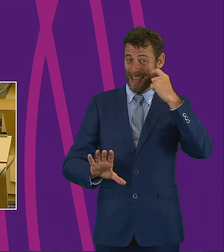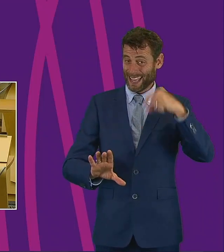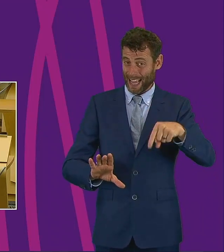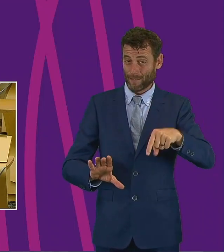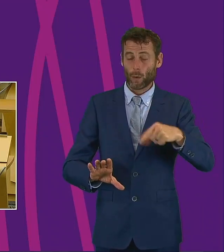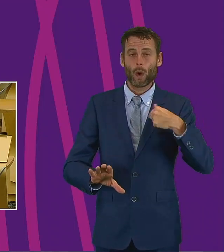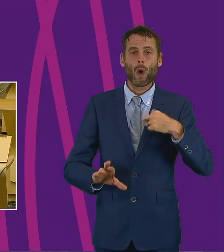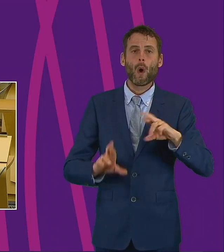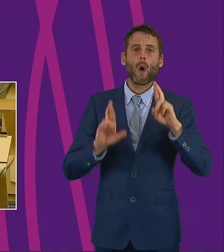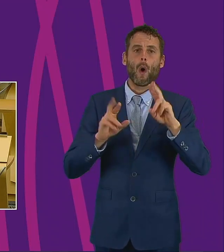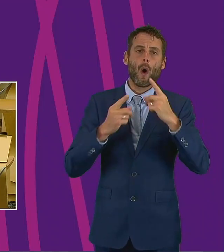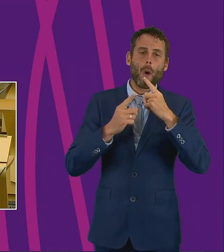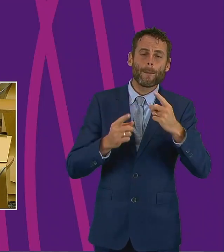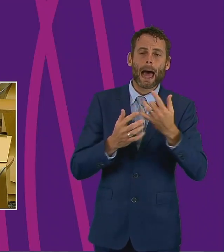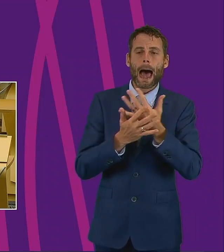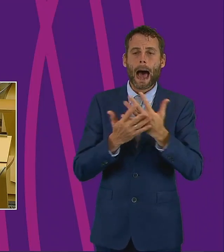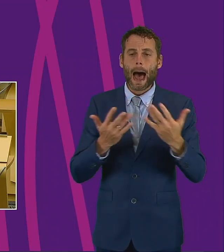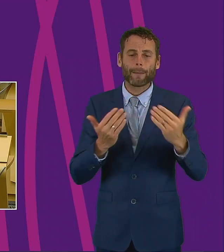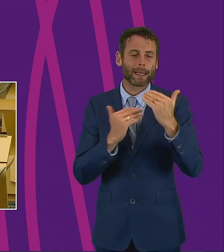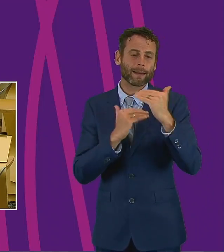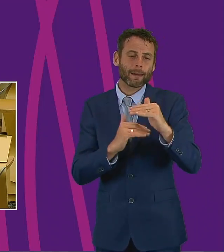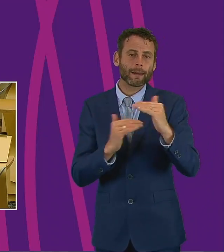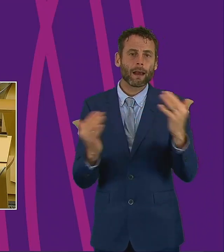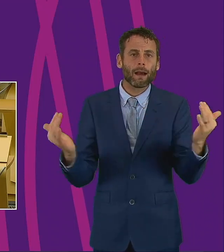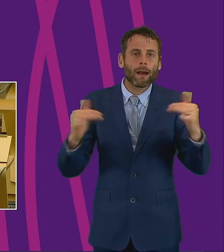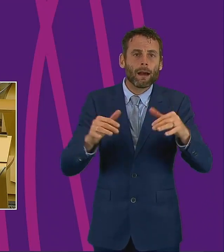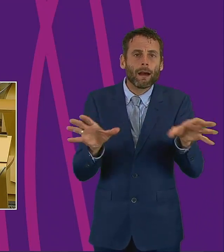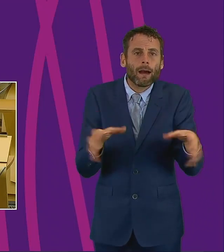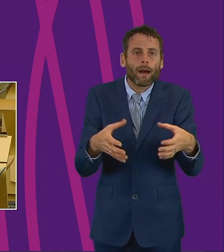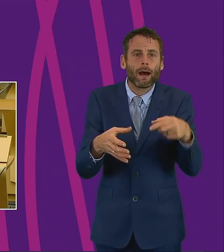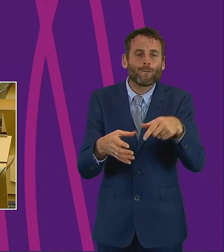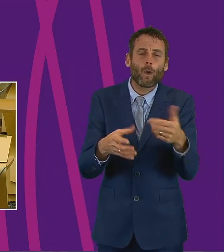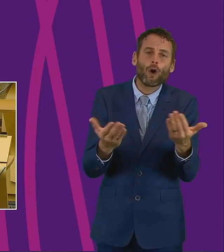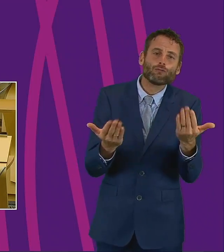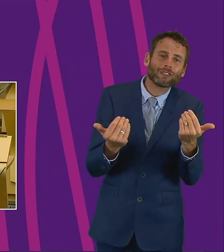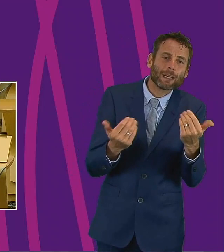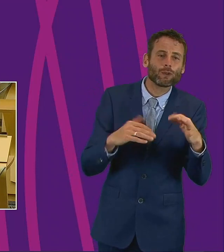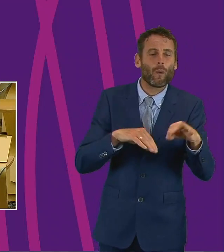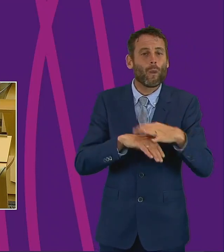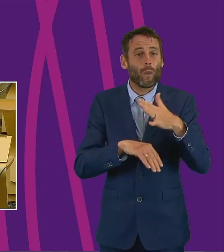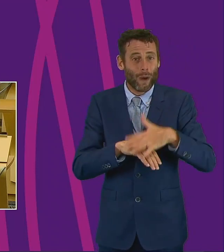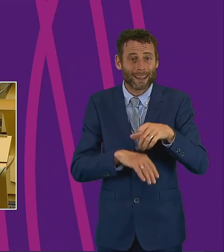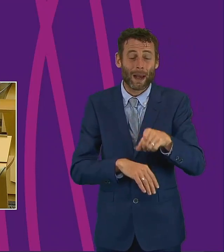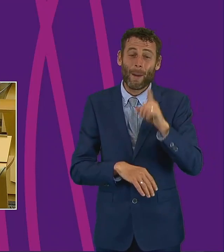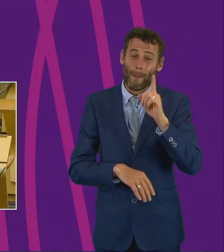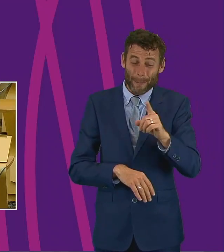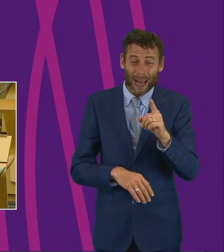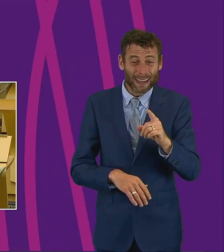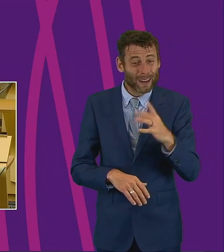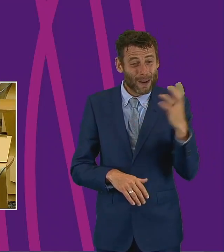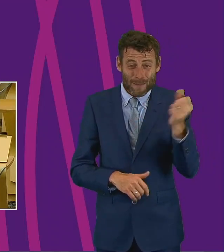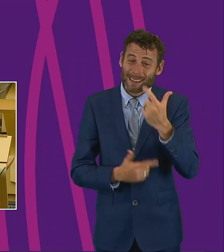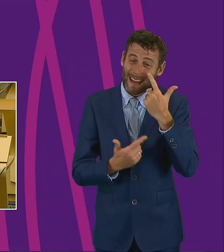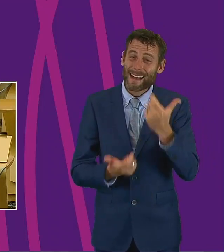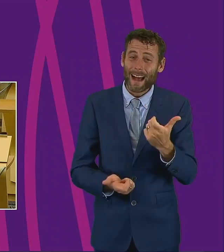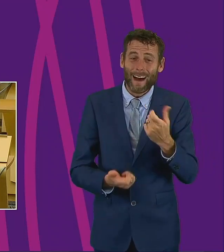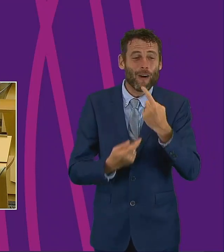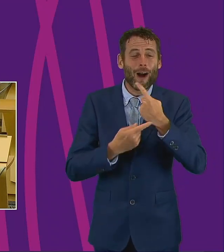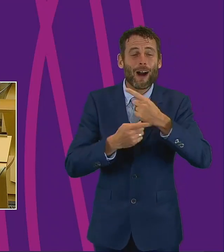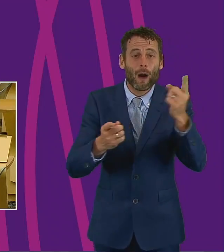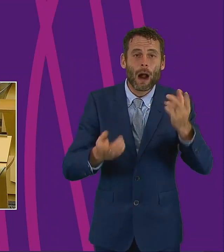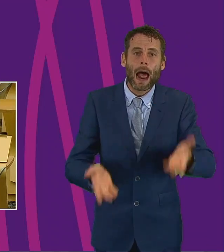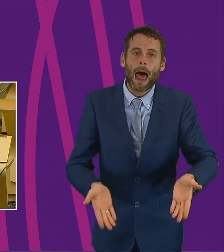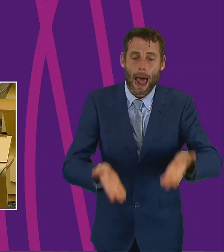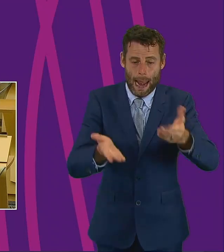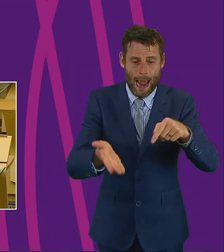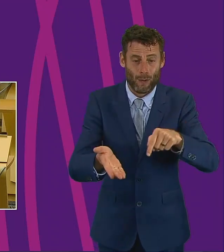to do that soon. But these decisions have to be taken very, very carefully for the reasons that I think people understand about the protection of